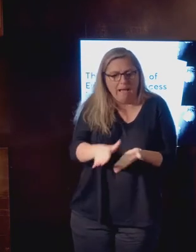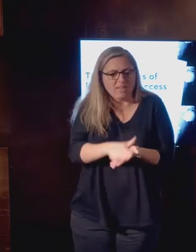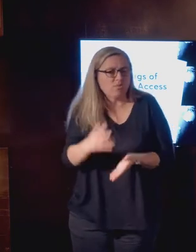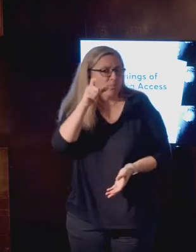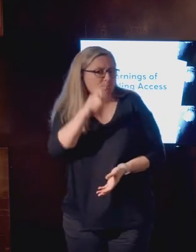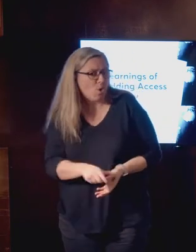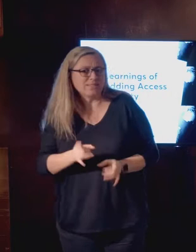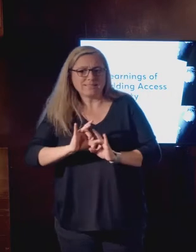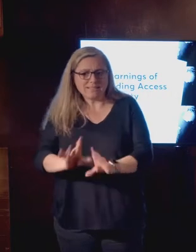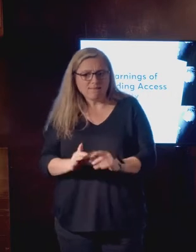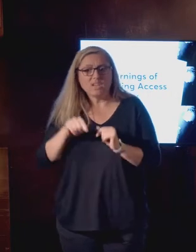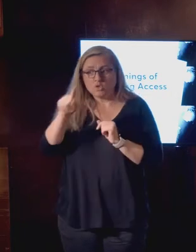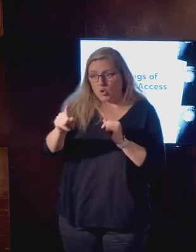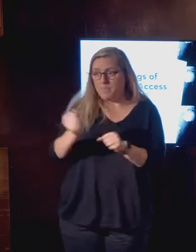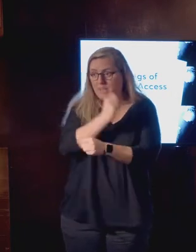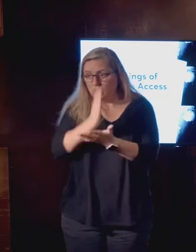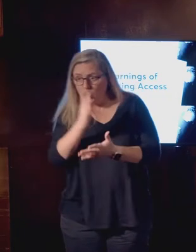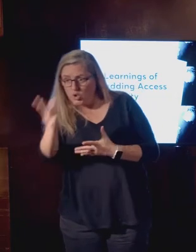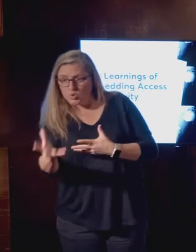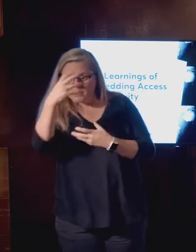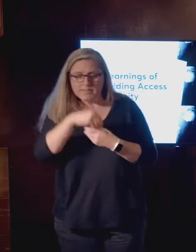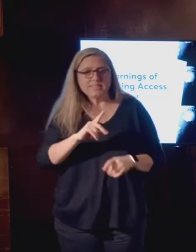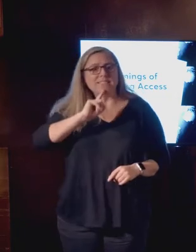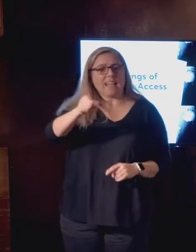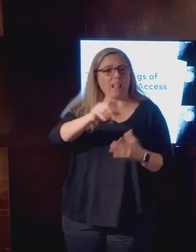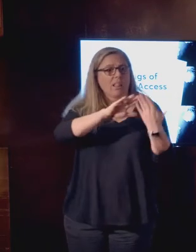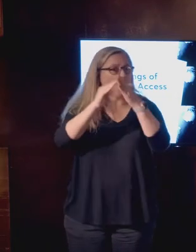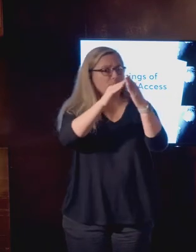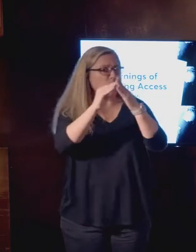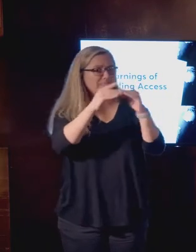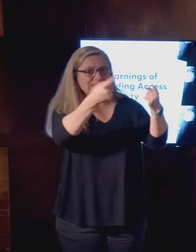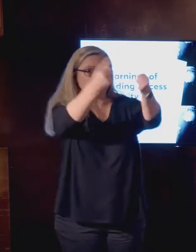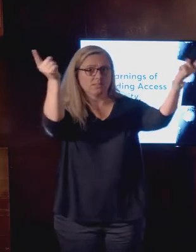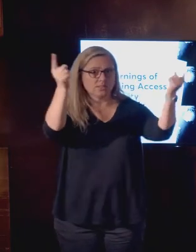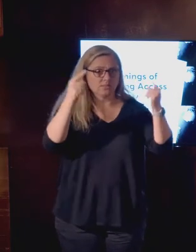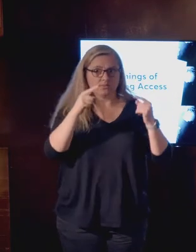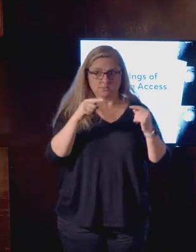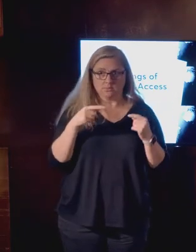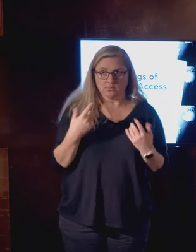person to show that you're inclusive from the start, telling the communities that your show is